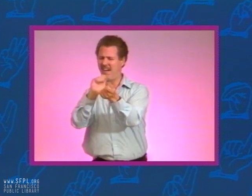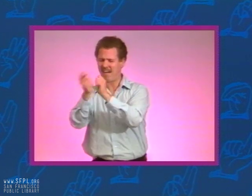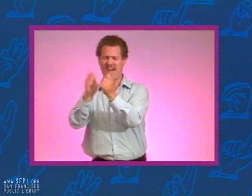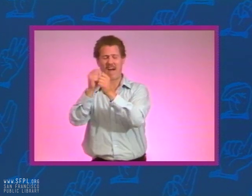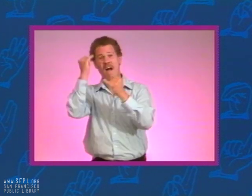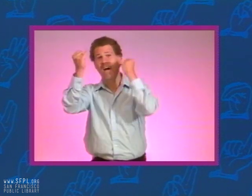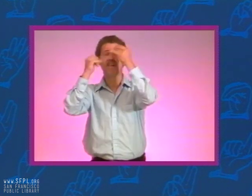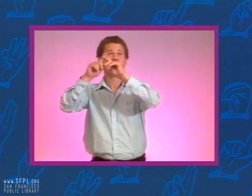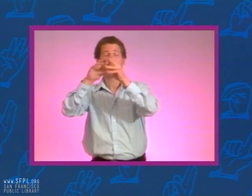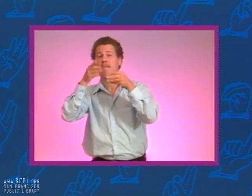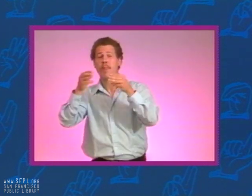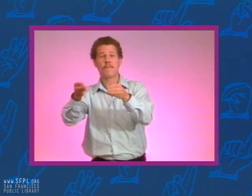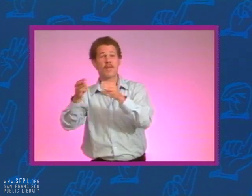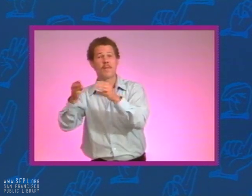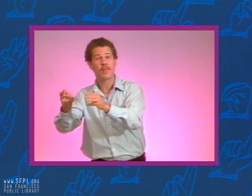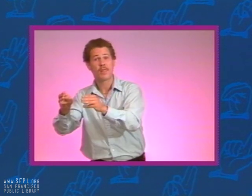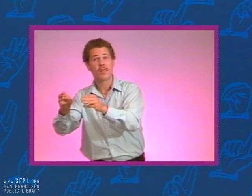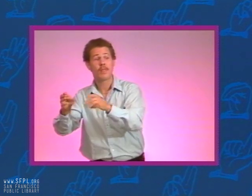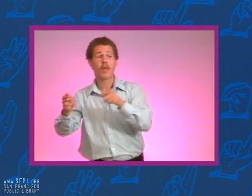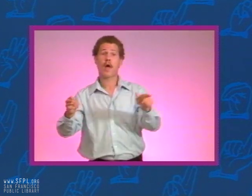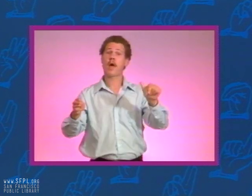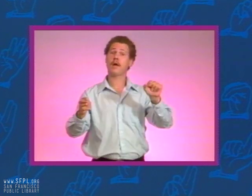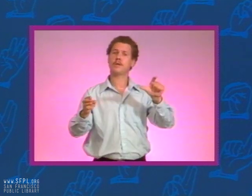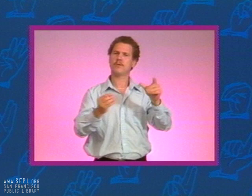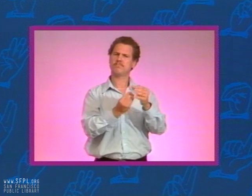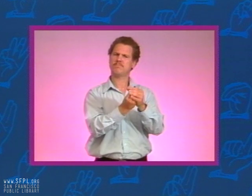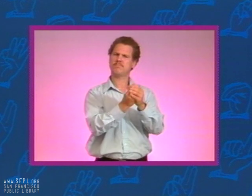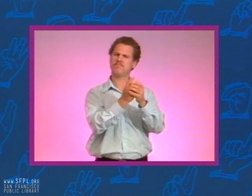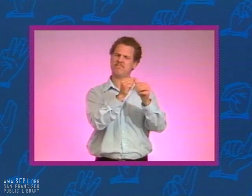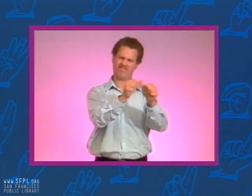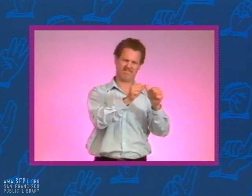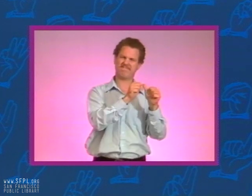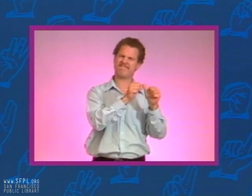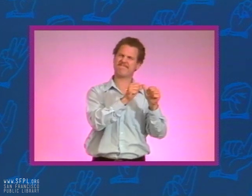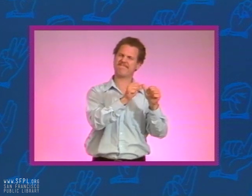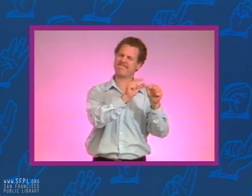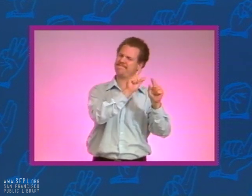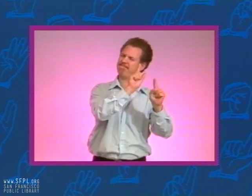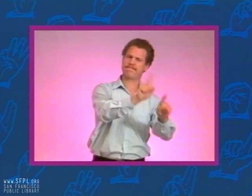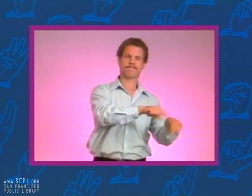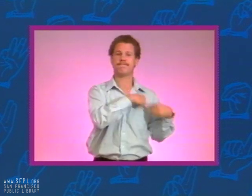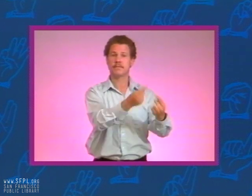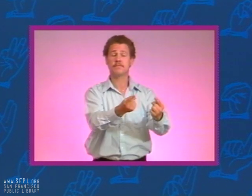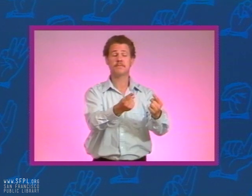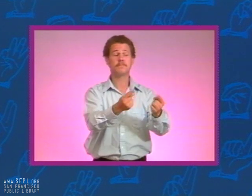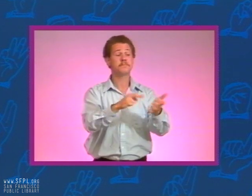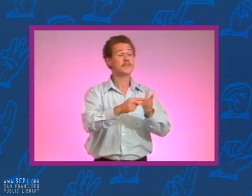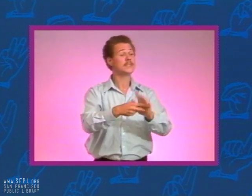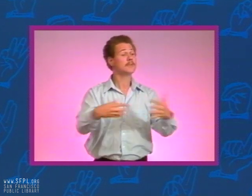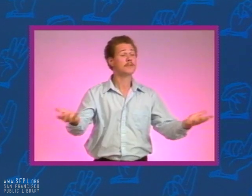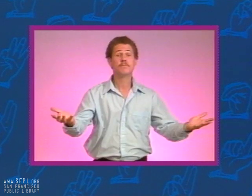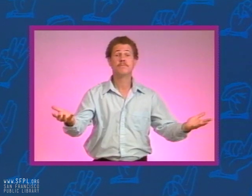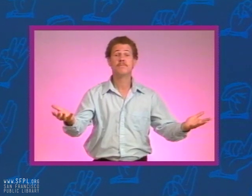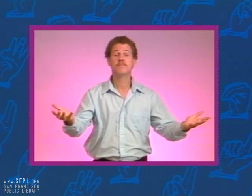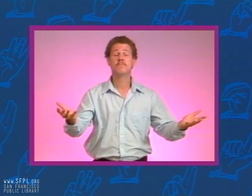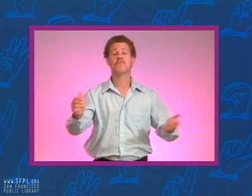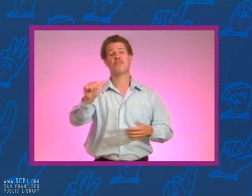accepted in the classroom, but history has shown, despite all attempts to introduce new communication systems, the use of